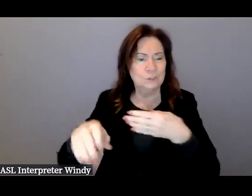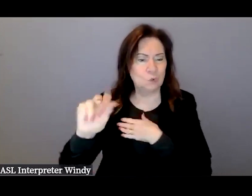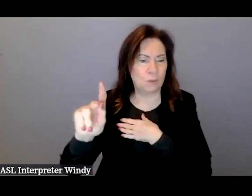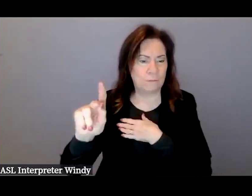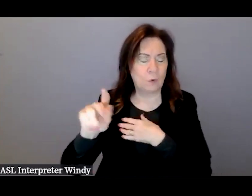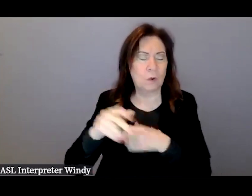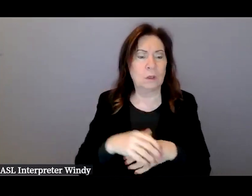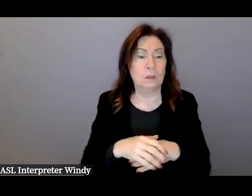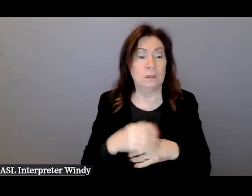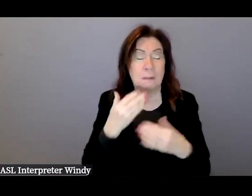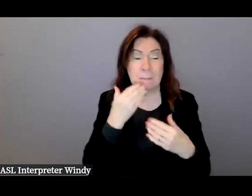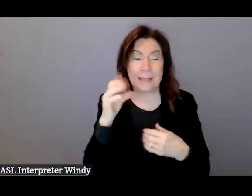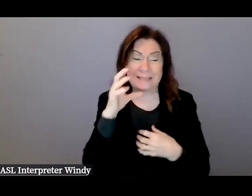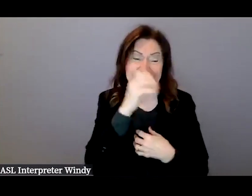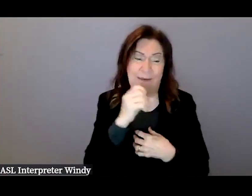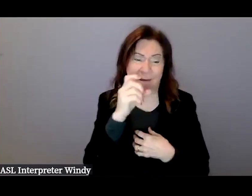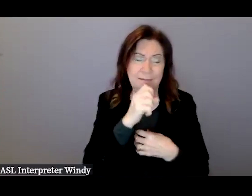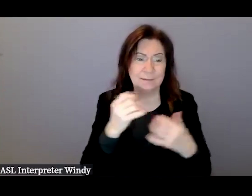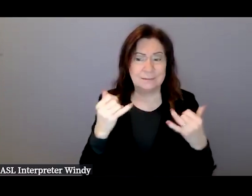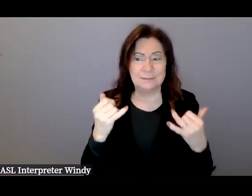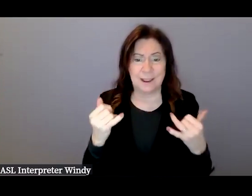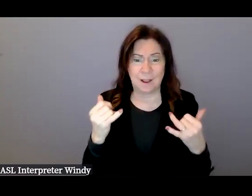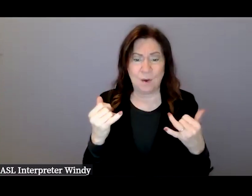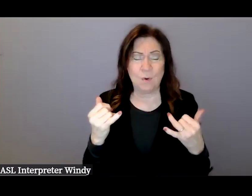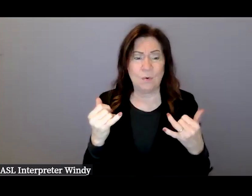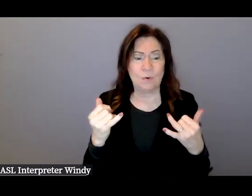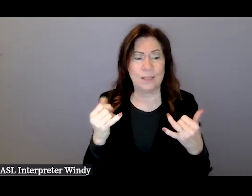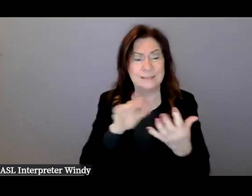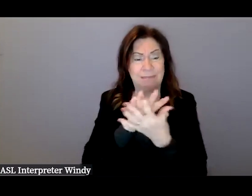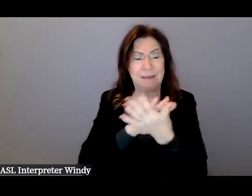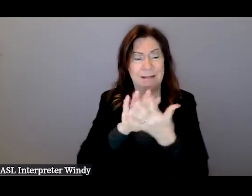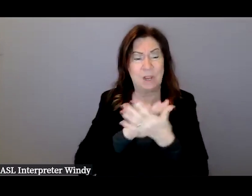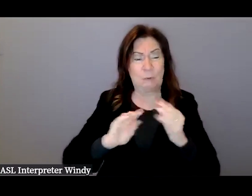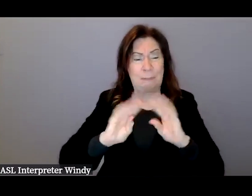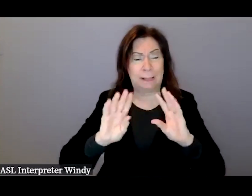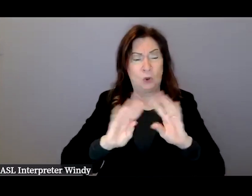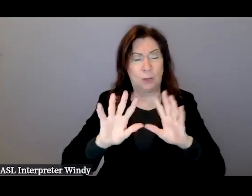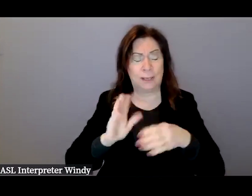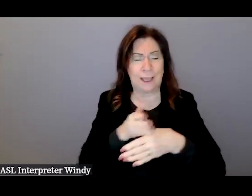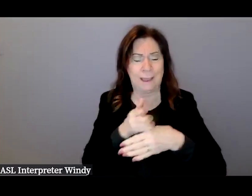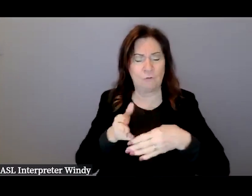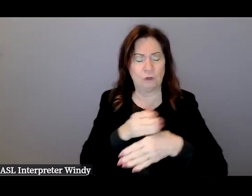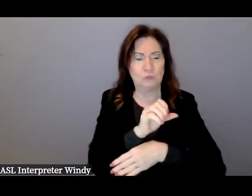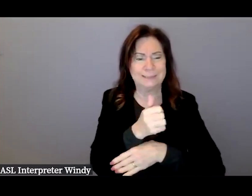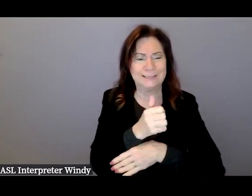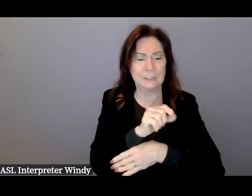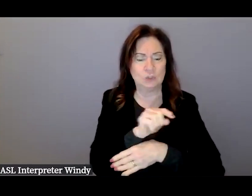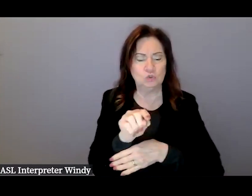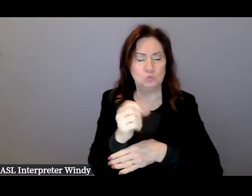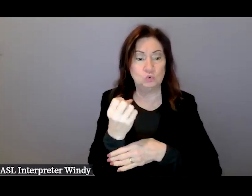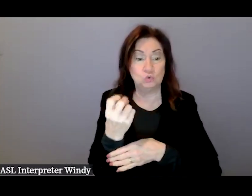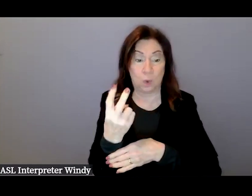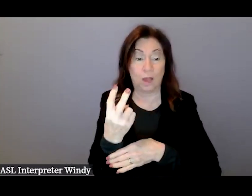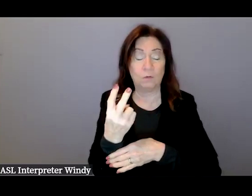so our best estimation right now is that turbidity levels that kind of hover between 10 and 12